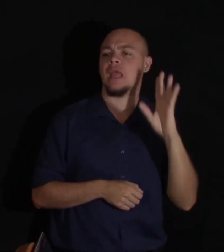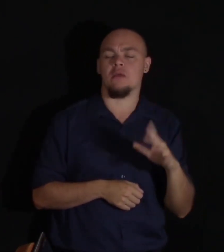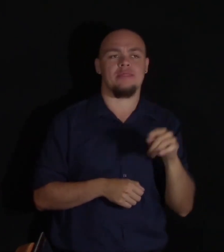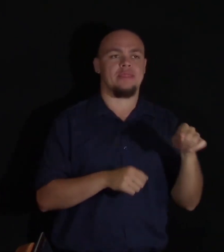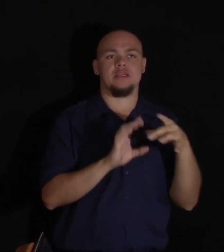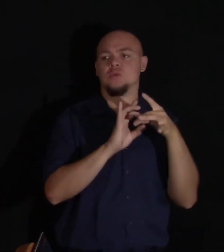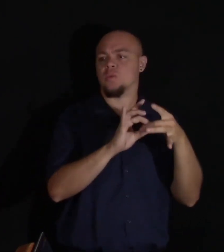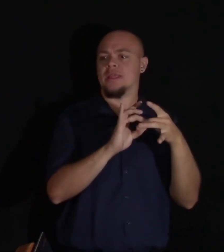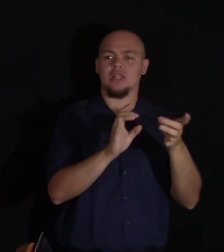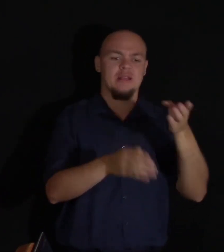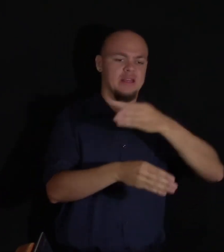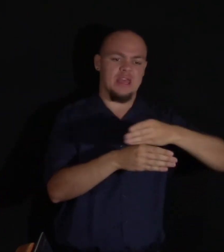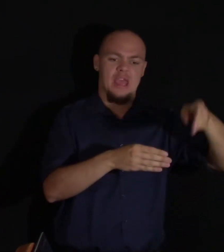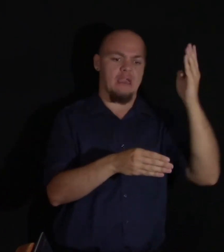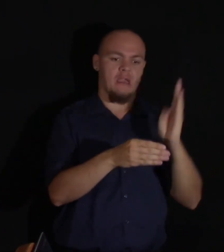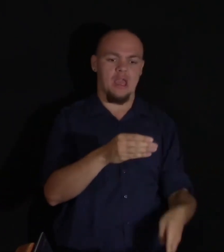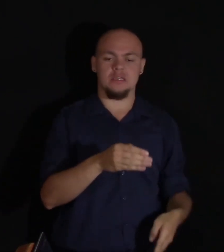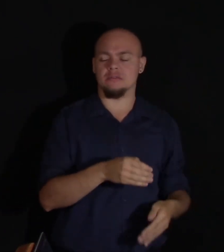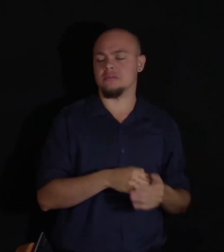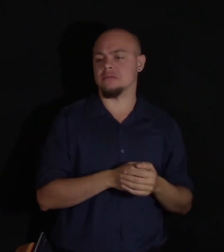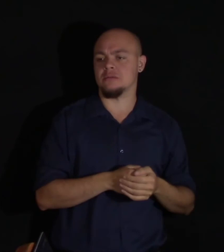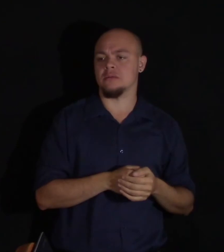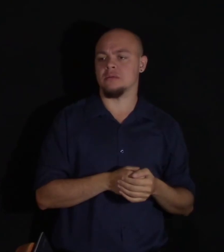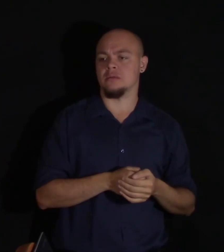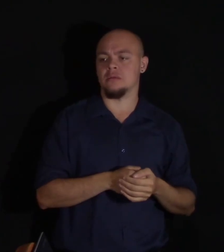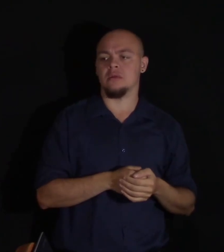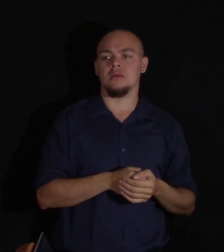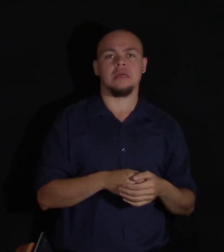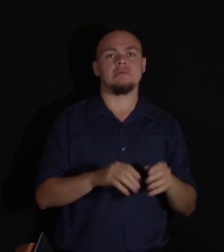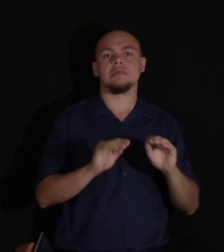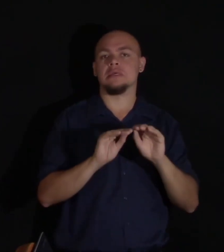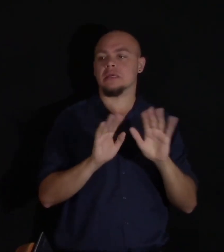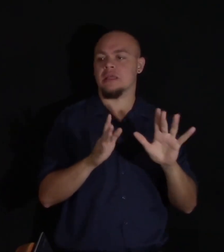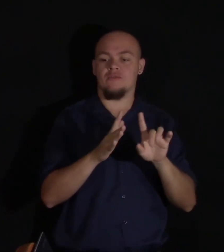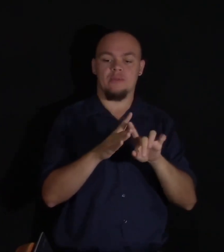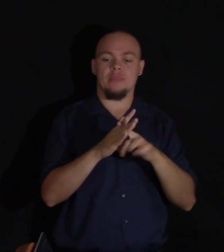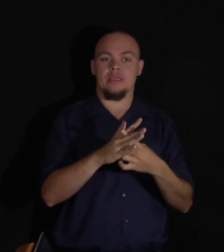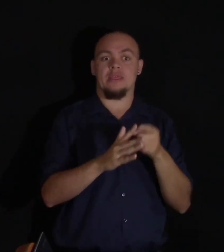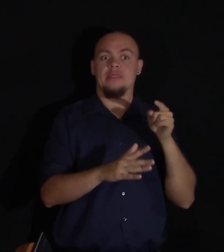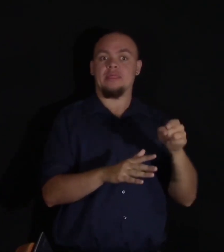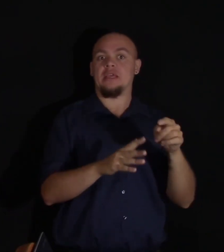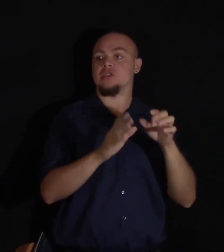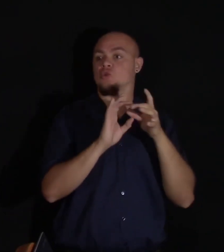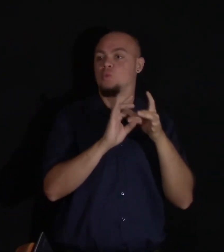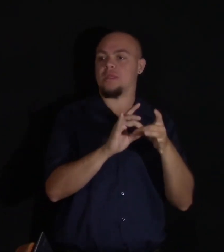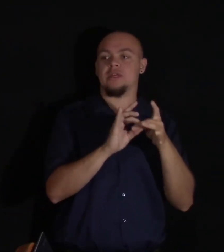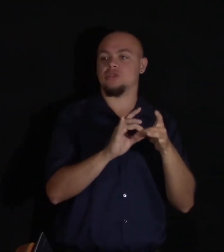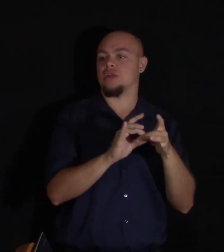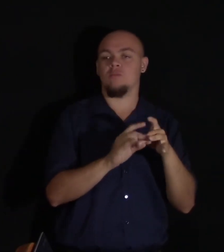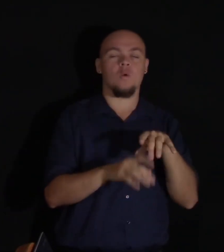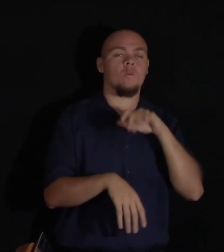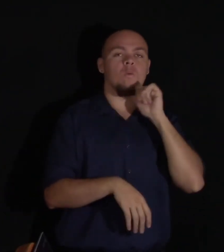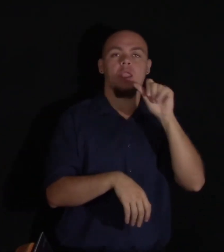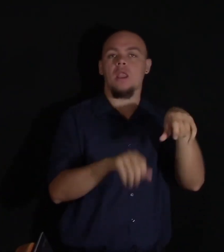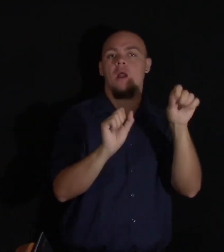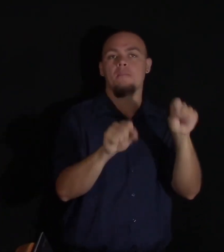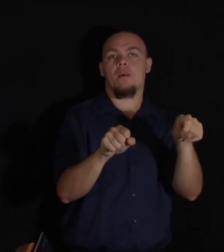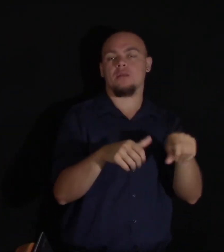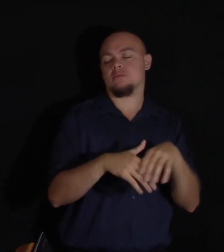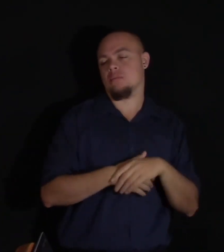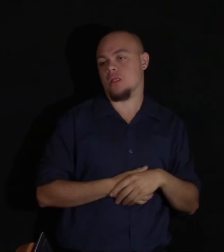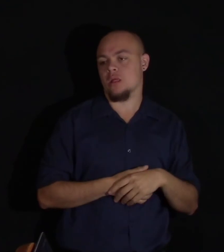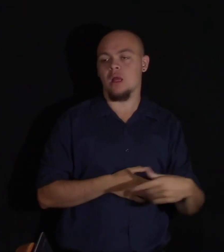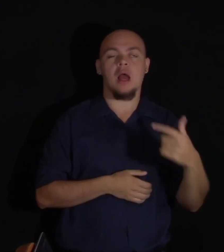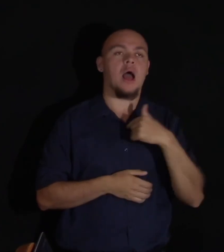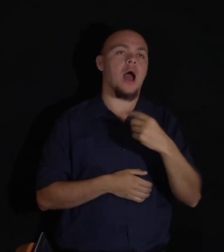this relationship. Actually, you know, it was clear from the beginning. This relationship was not possible. I saw it